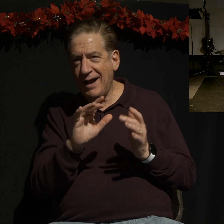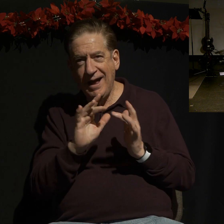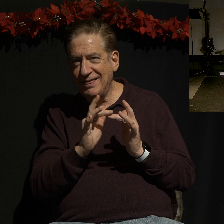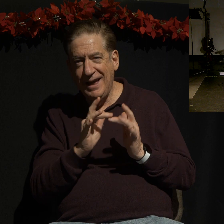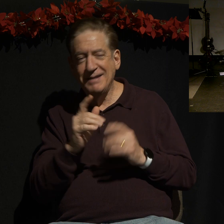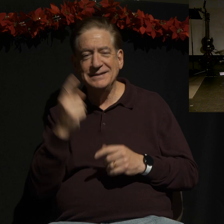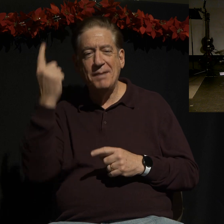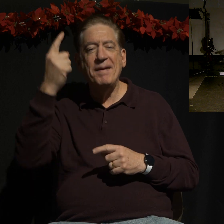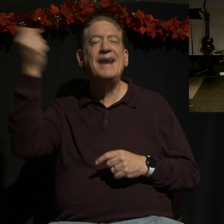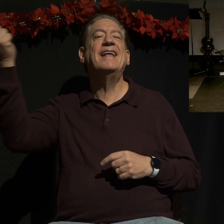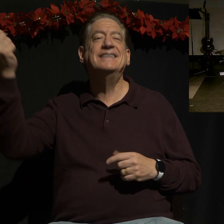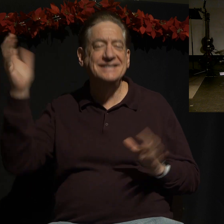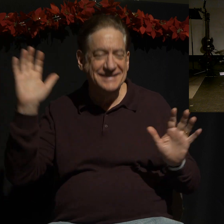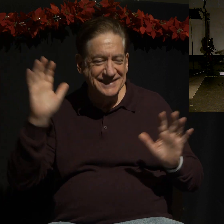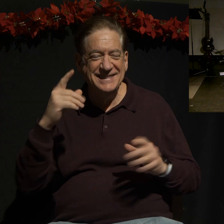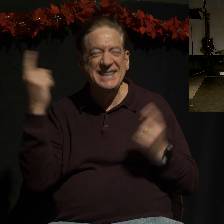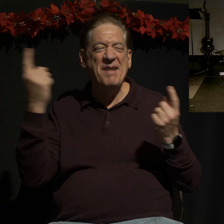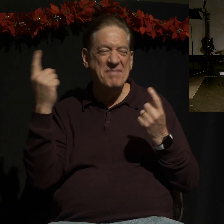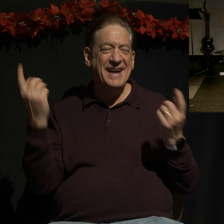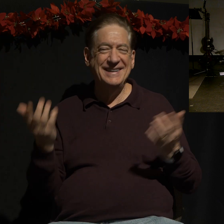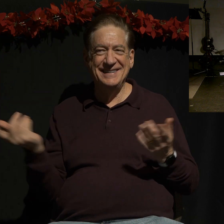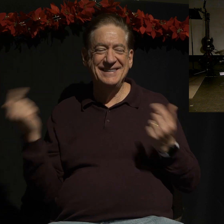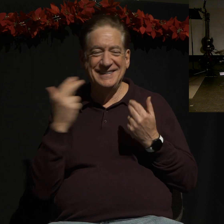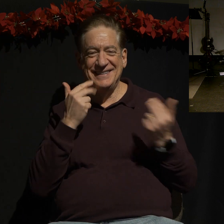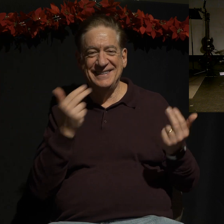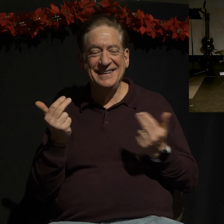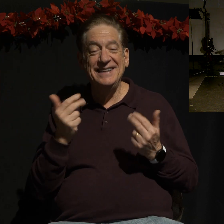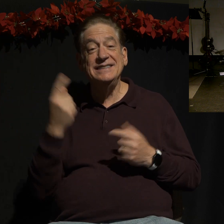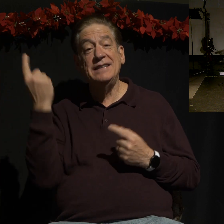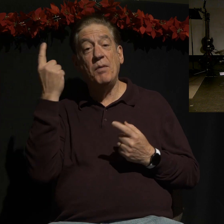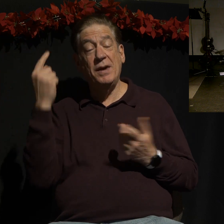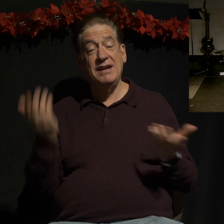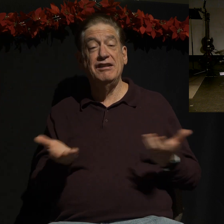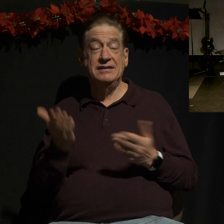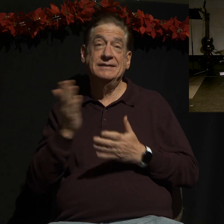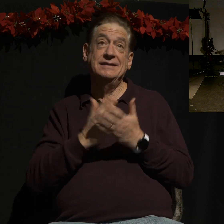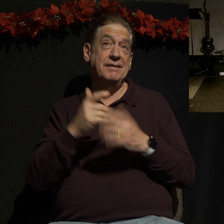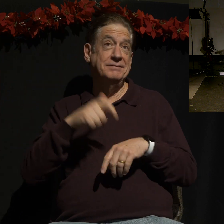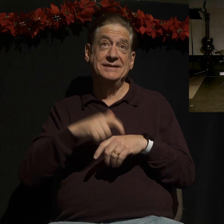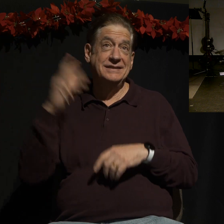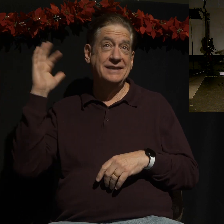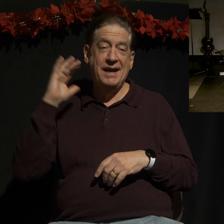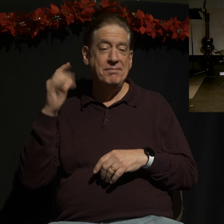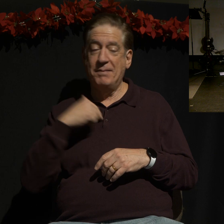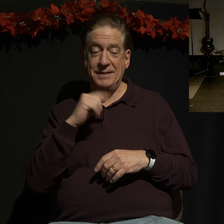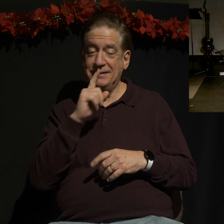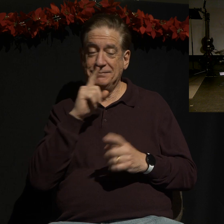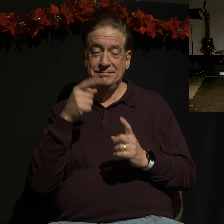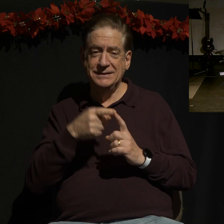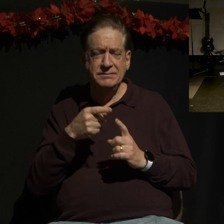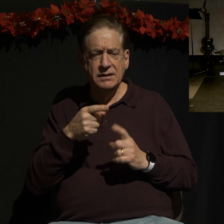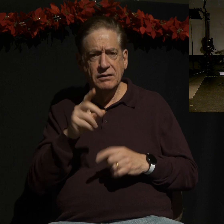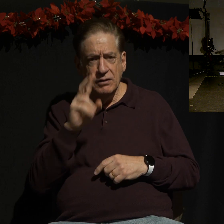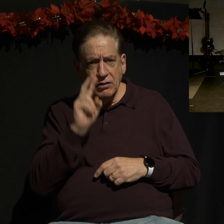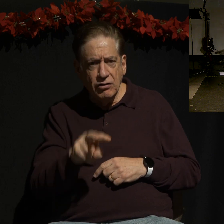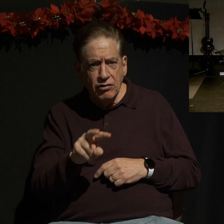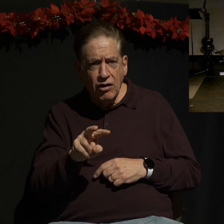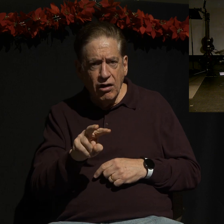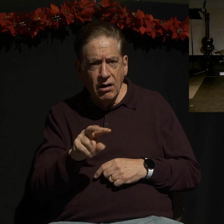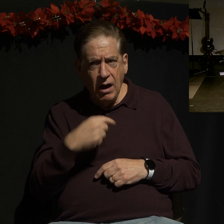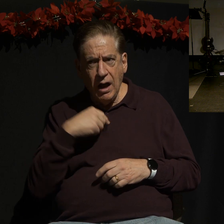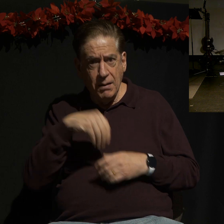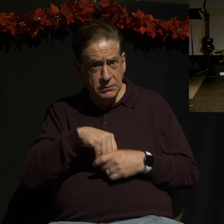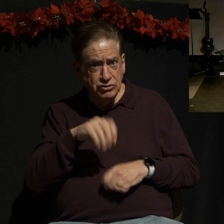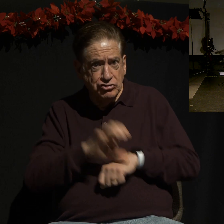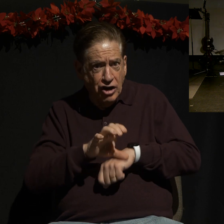say somebody hears this at some point in some time, and I'm not referring to anybody specifically, but they're like, look, I'm in